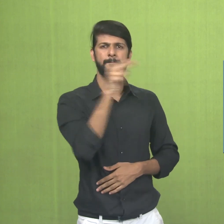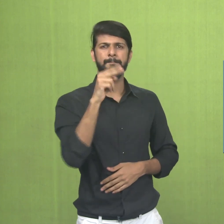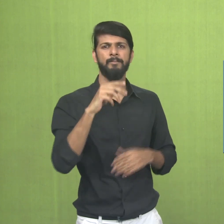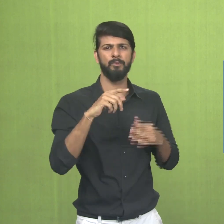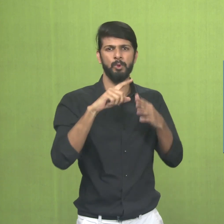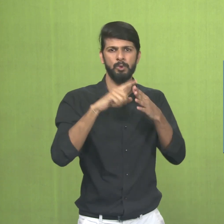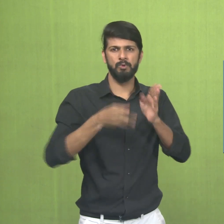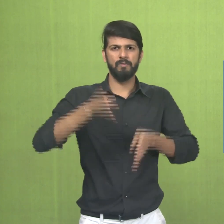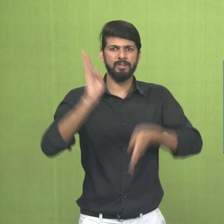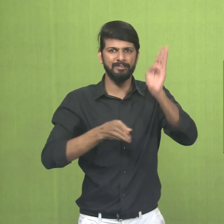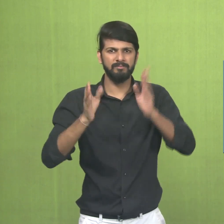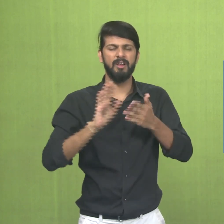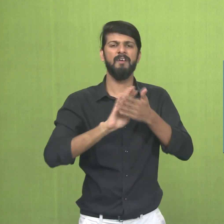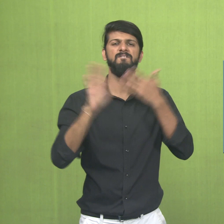The Journey's End,